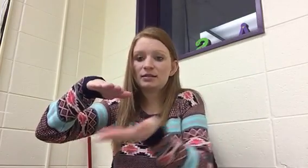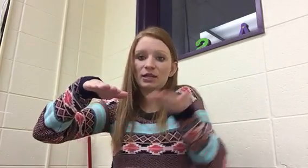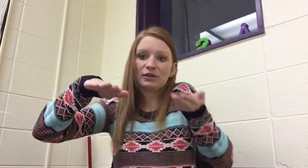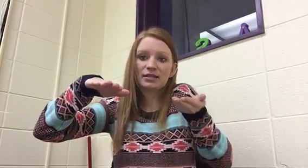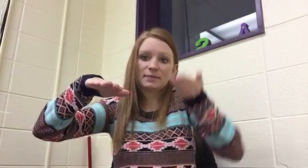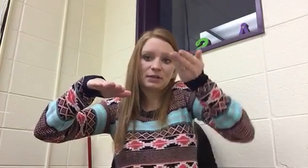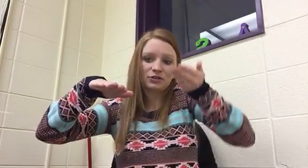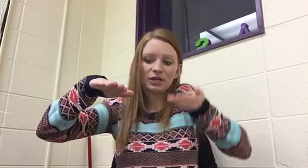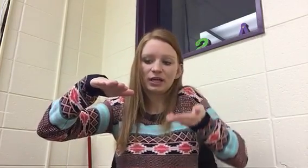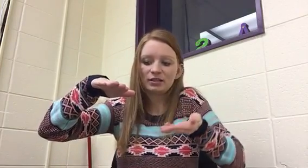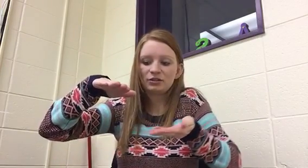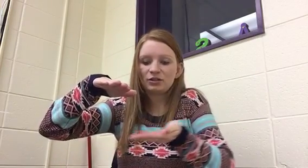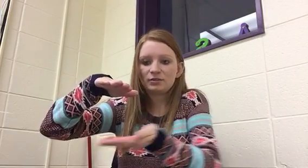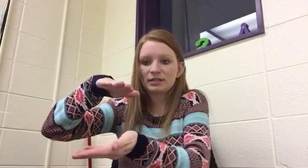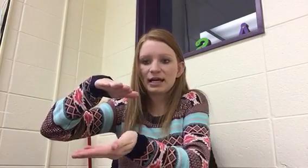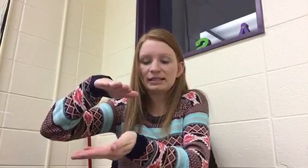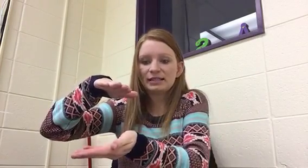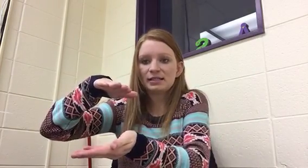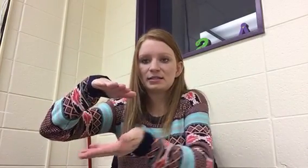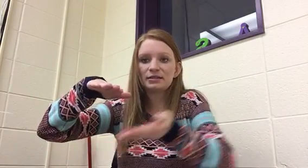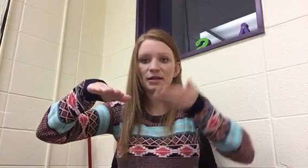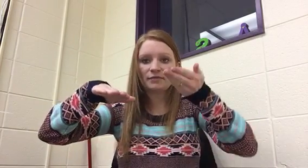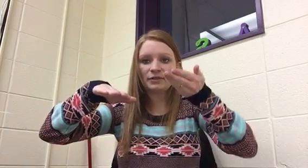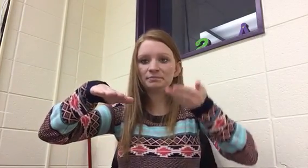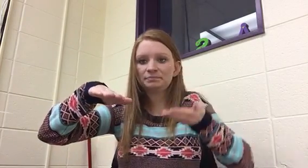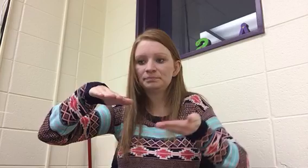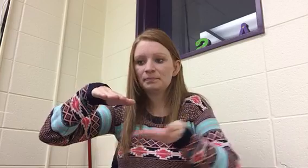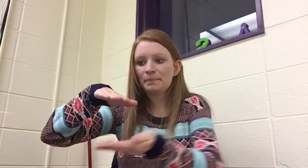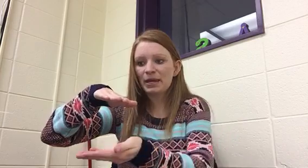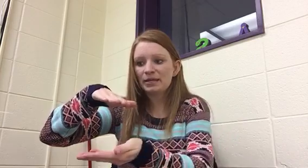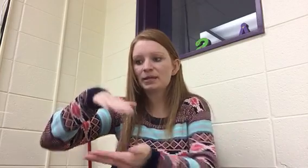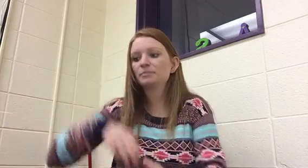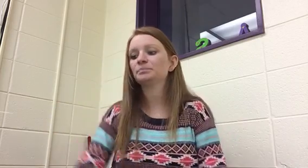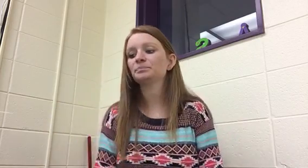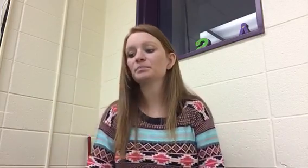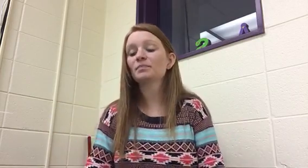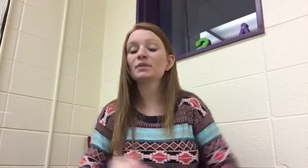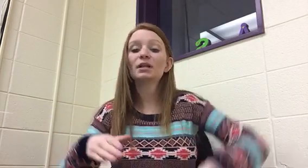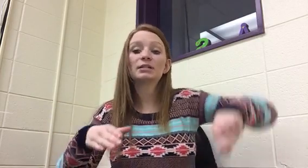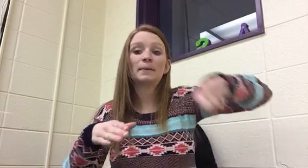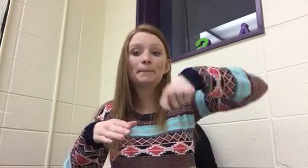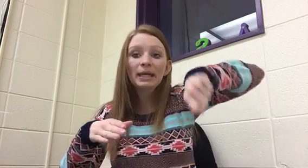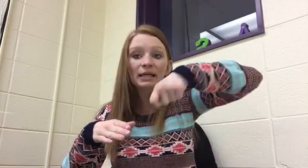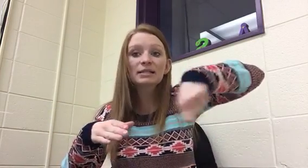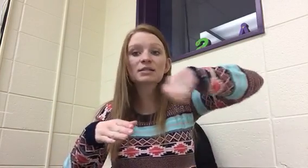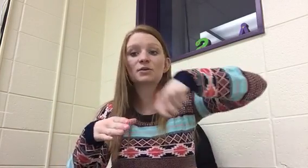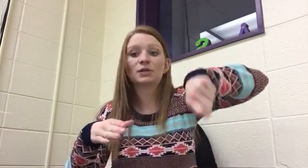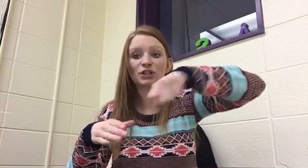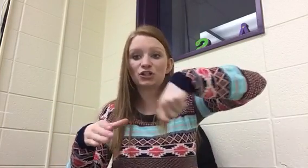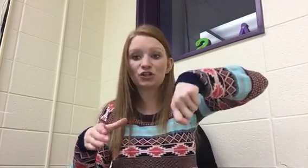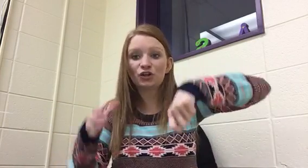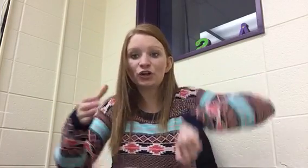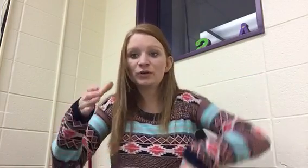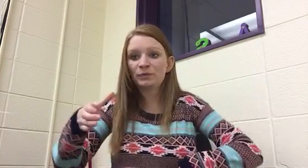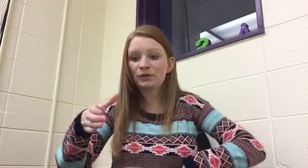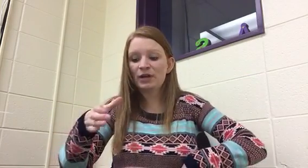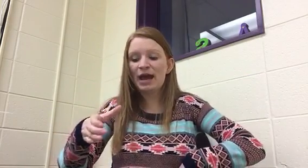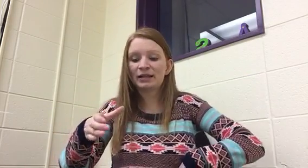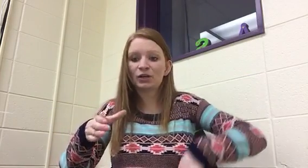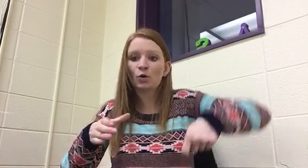Like you got something in your hand and you're sliding it into the oven. Bake. To mix or to stir, act like you're